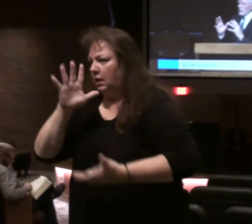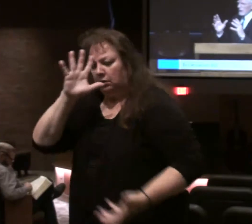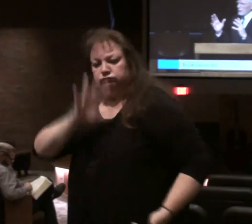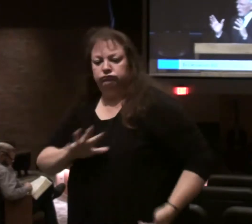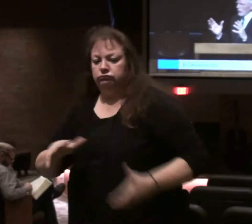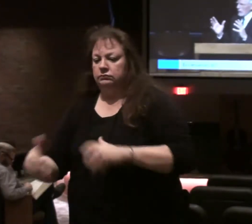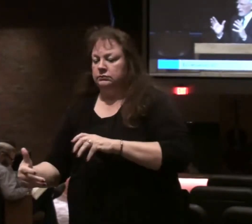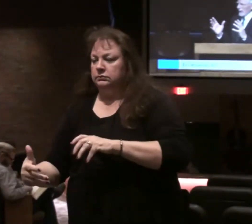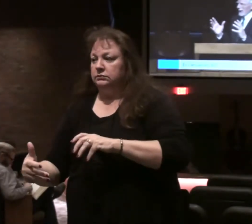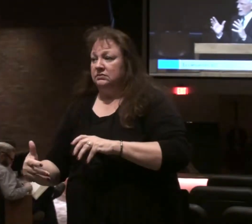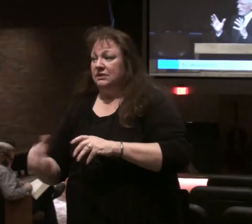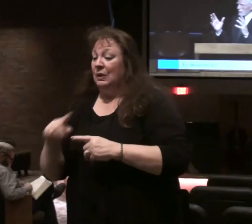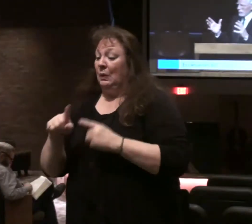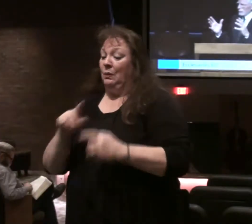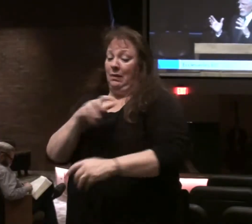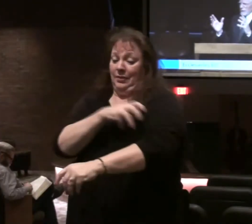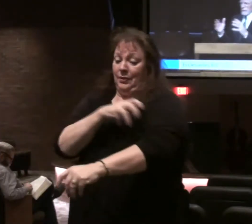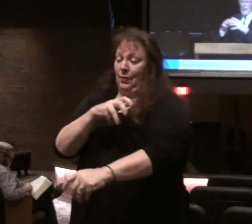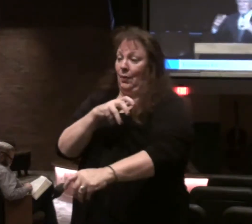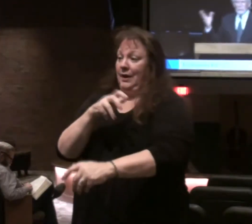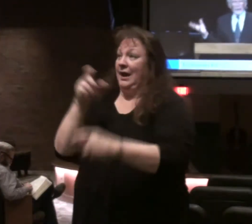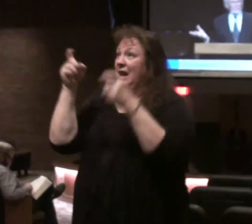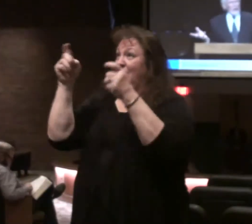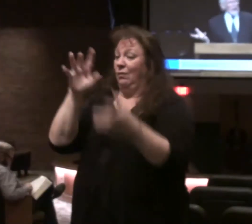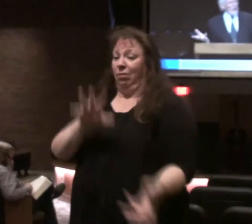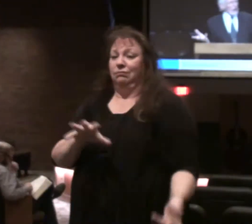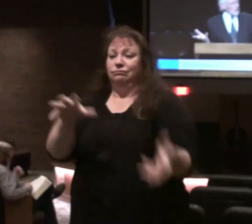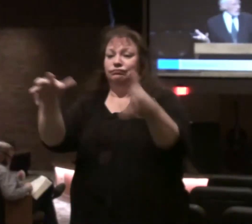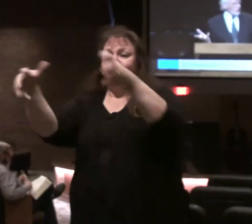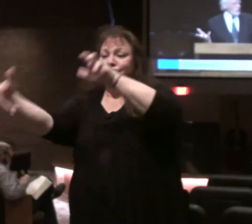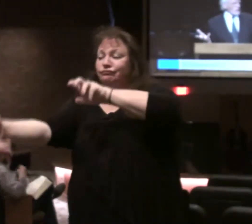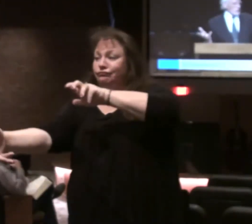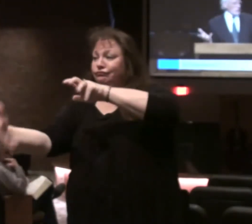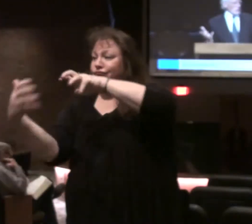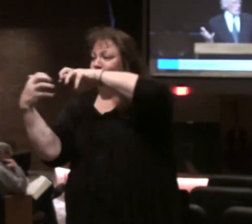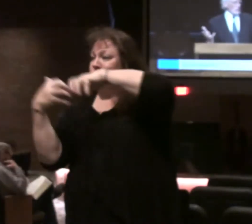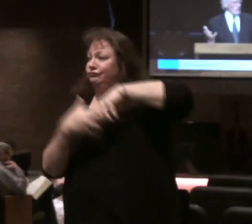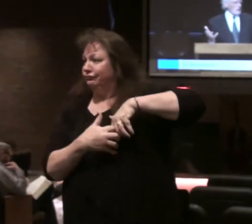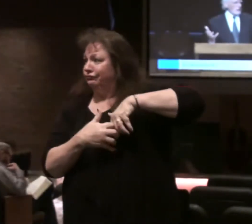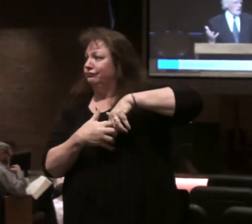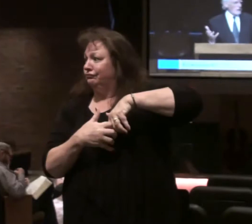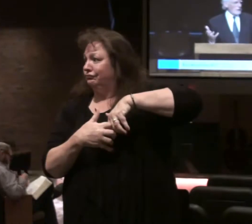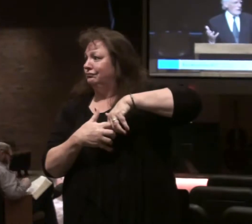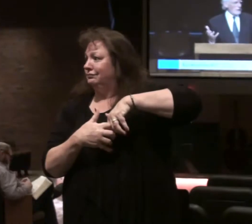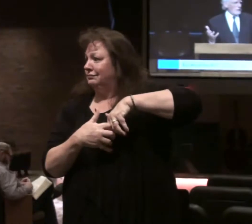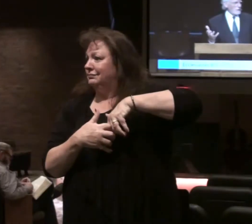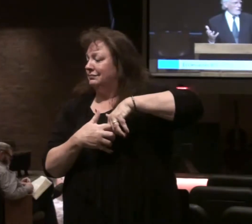But when the authority and the rule breaks down, you have chaotic conditions.